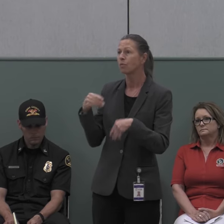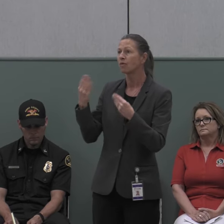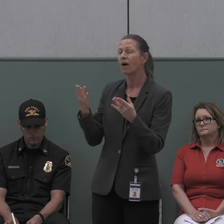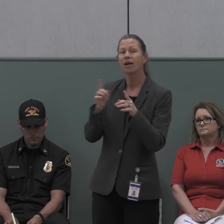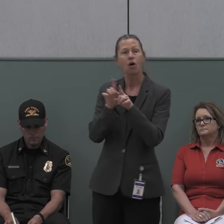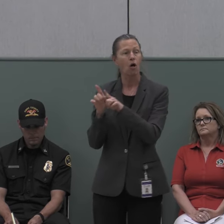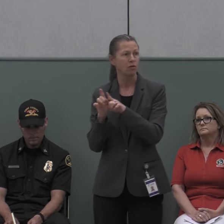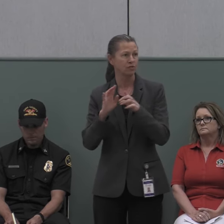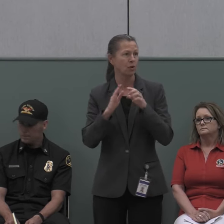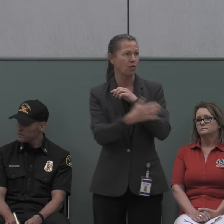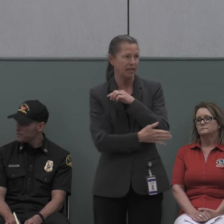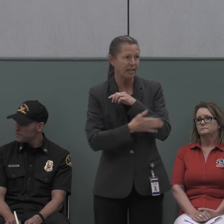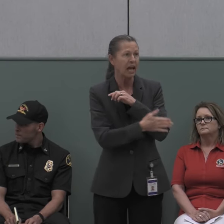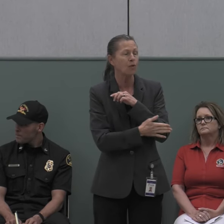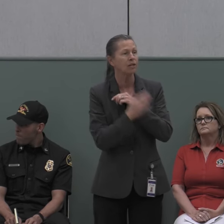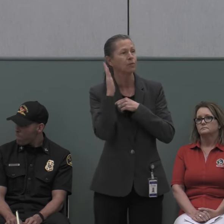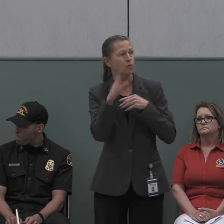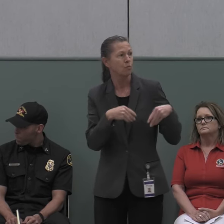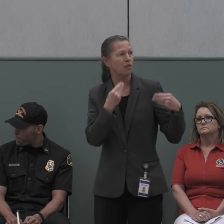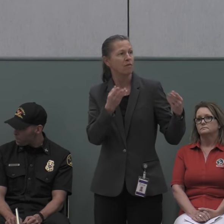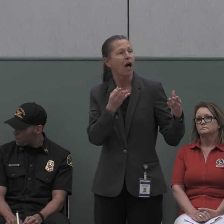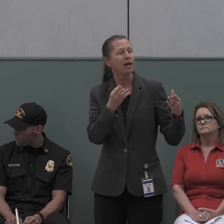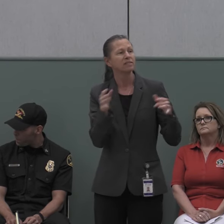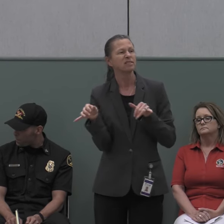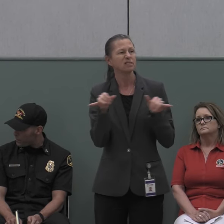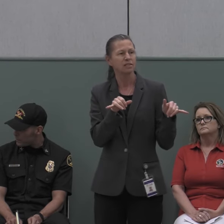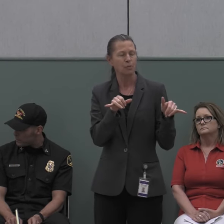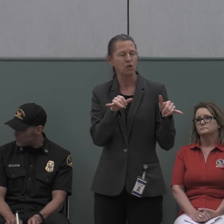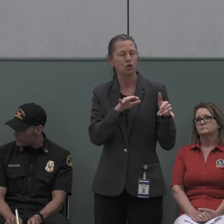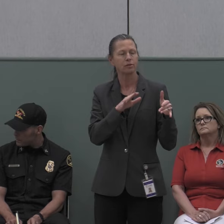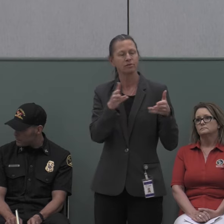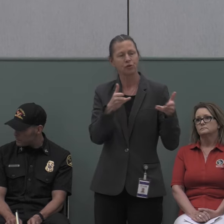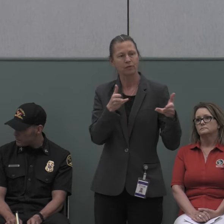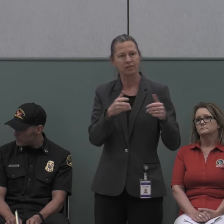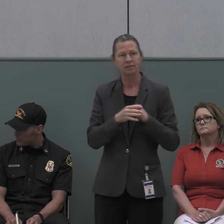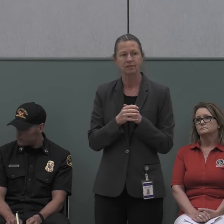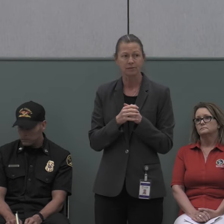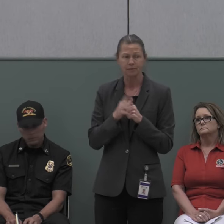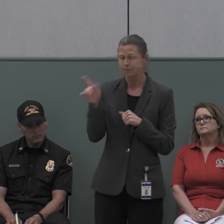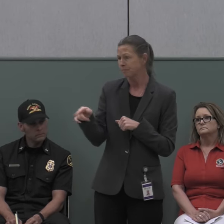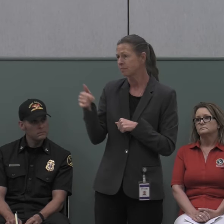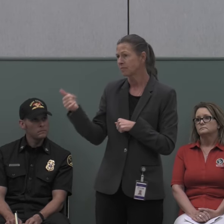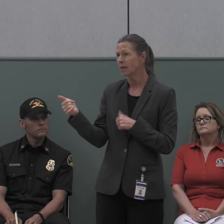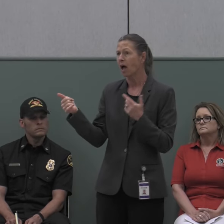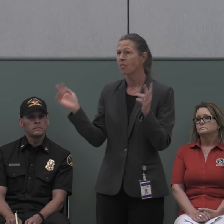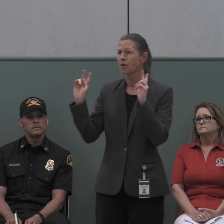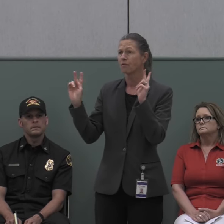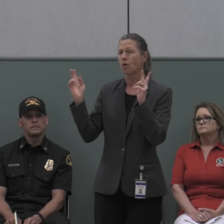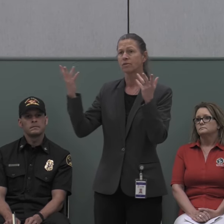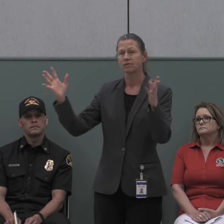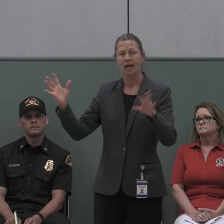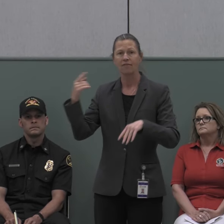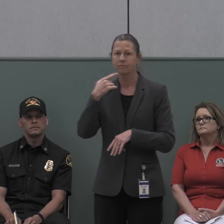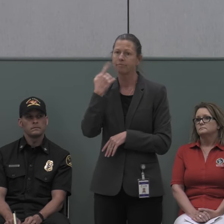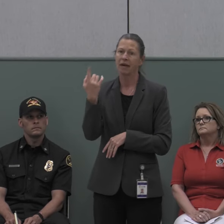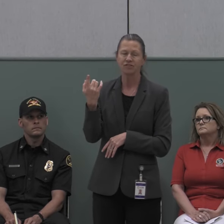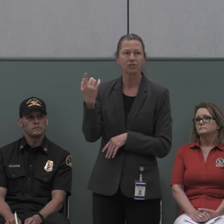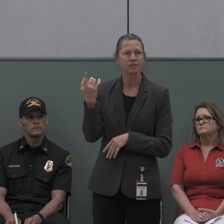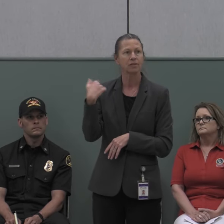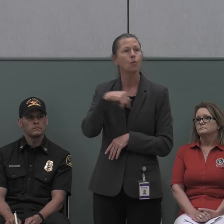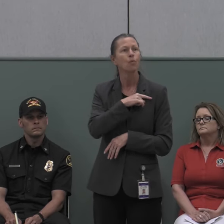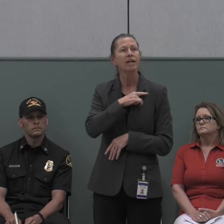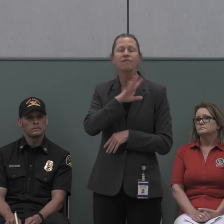been providing similar services. So as other folks have mentioned, we have all been through a disaster.